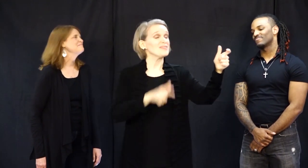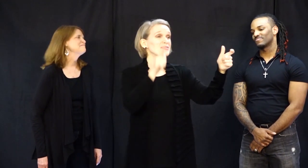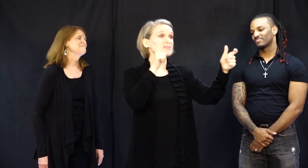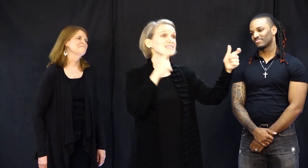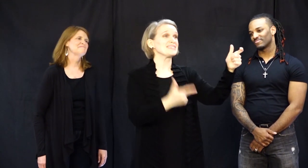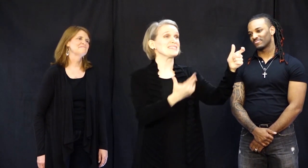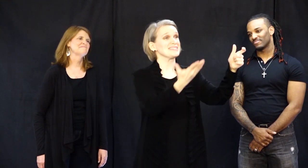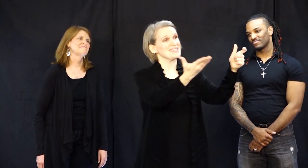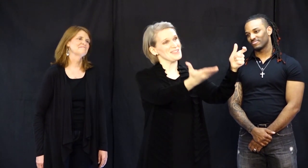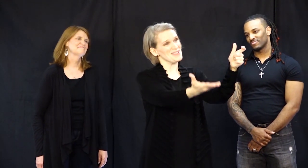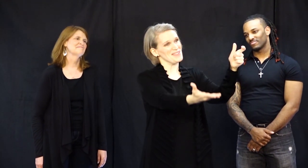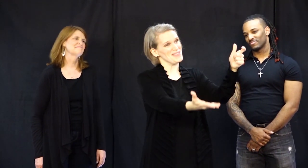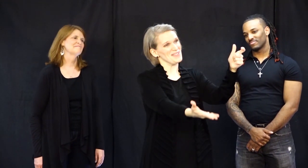your sister,